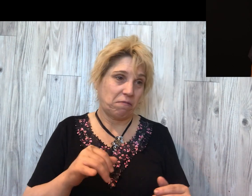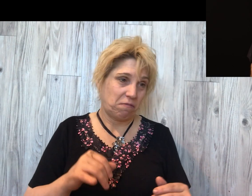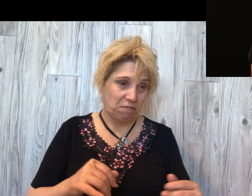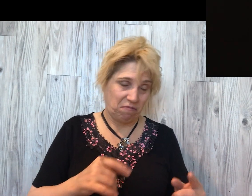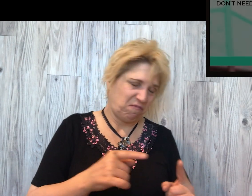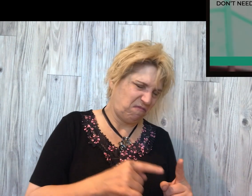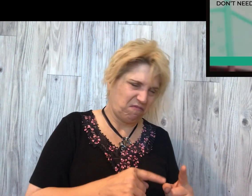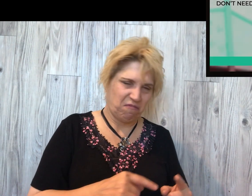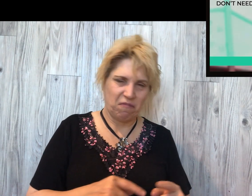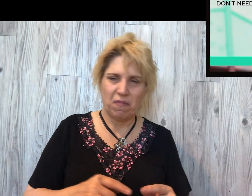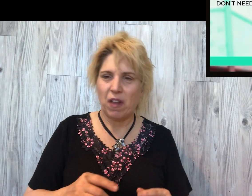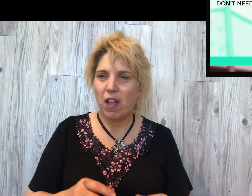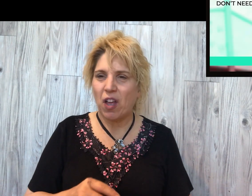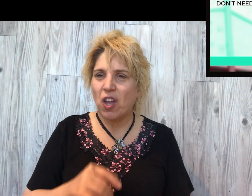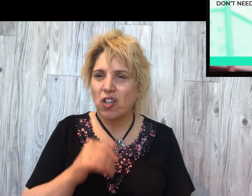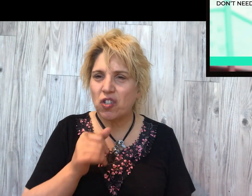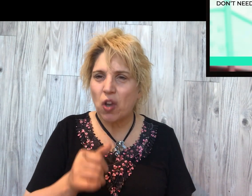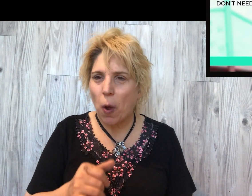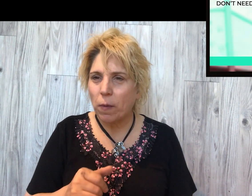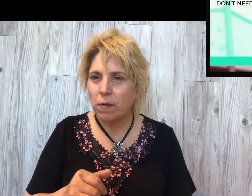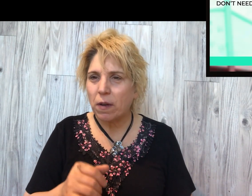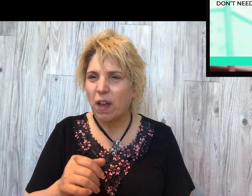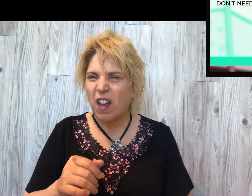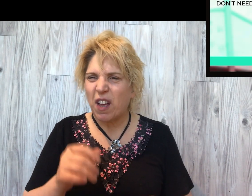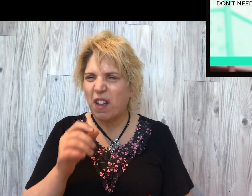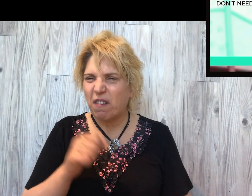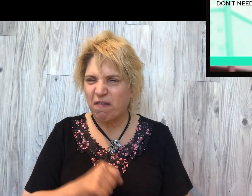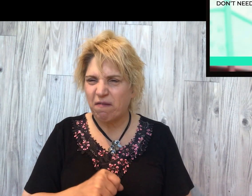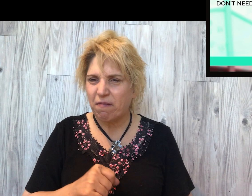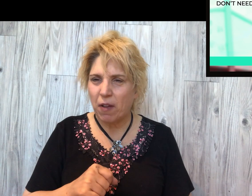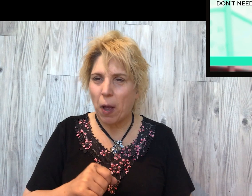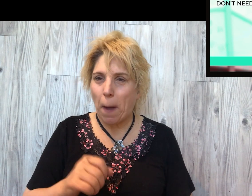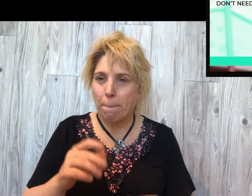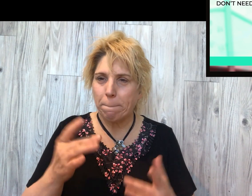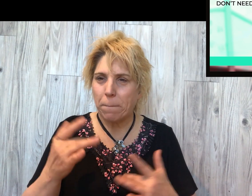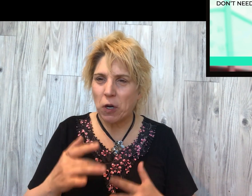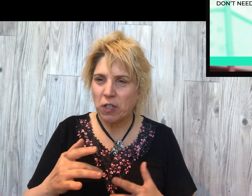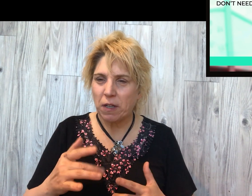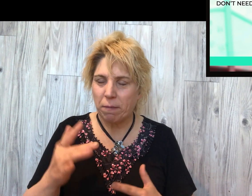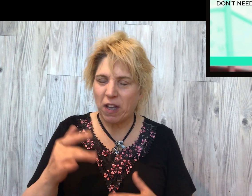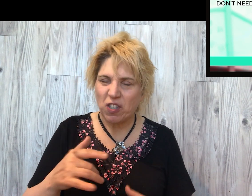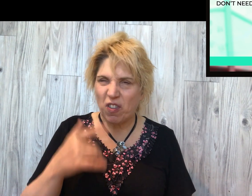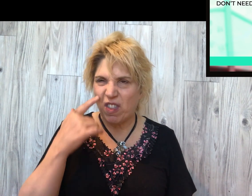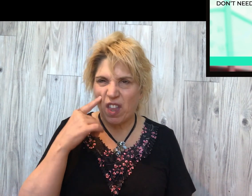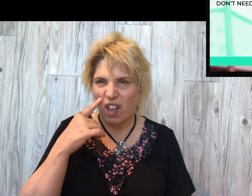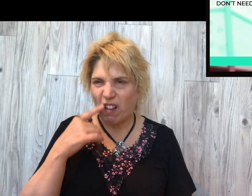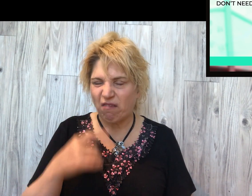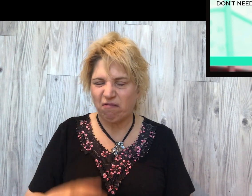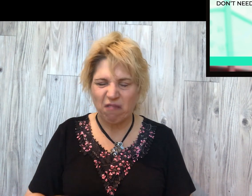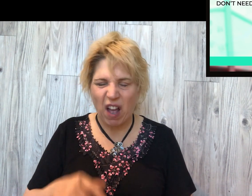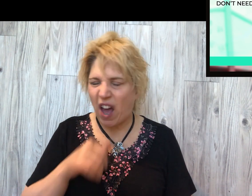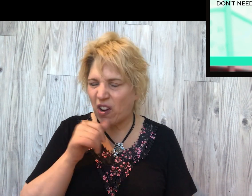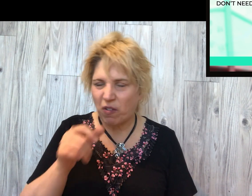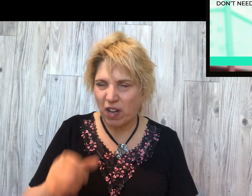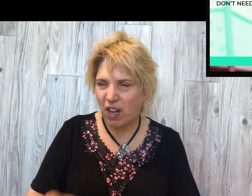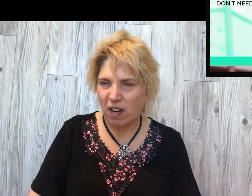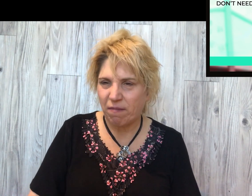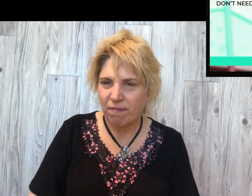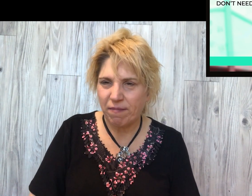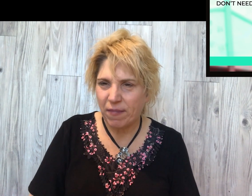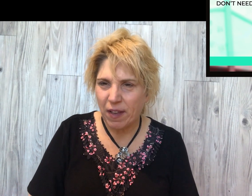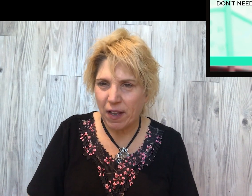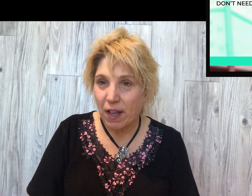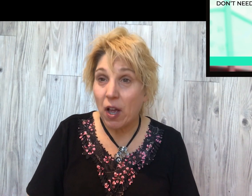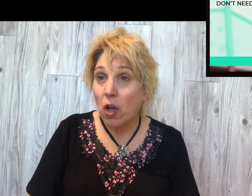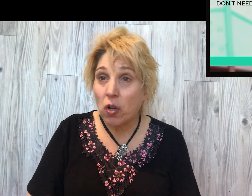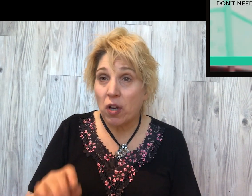takeaway. Don't miss out on mercy because you think you don't need it. Don't miss out on mercy because you think you